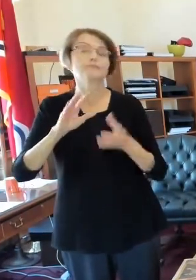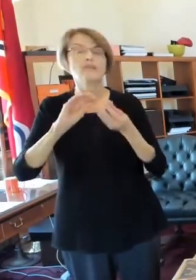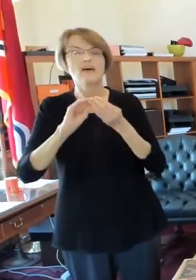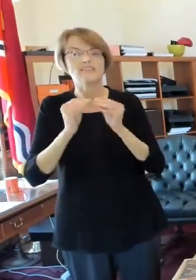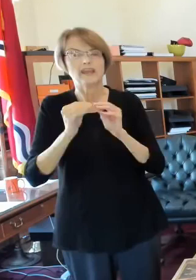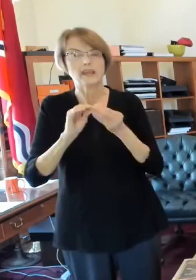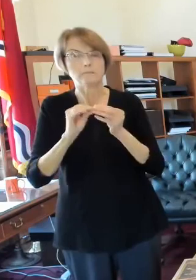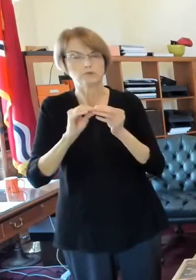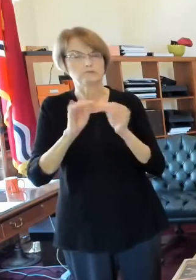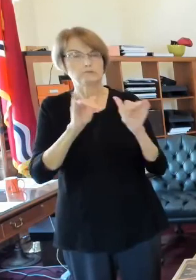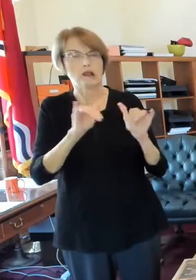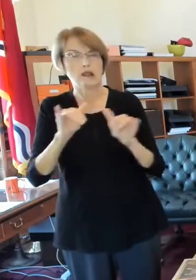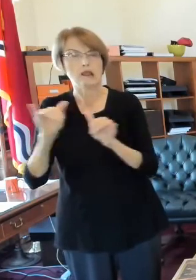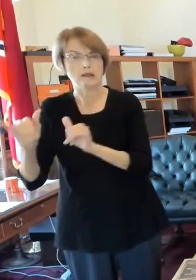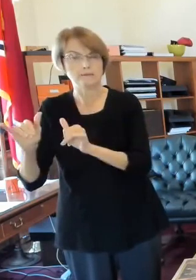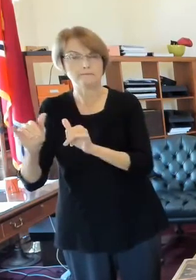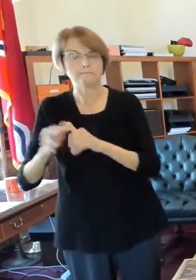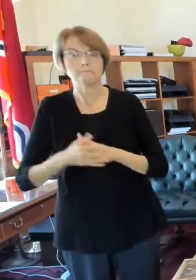just about the same.